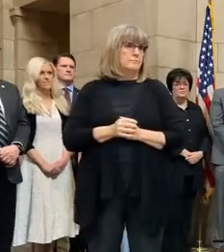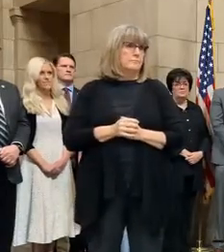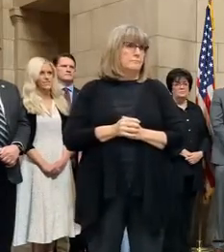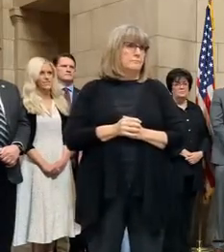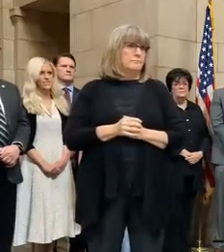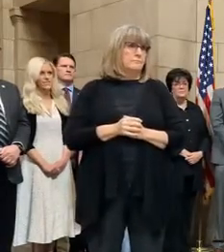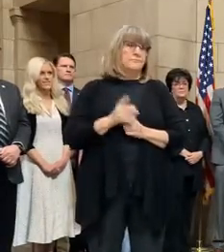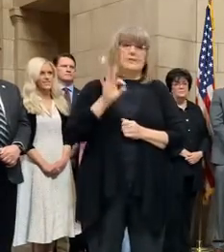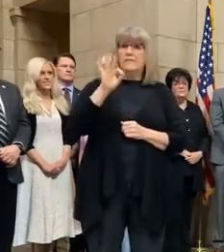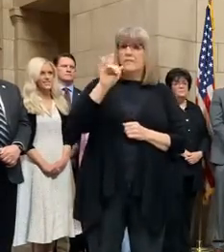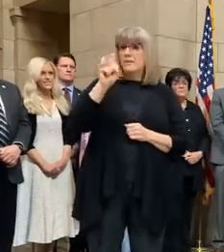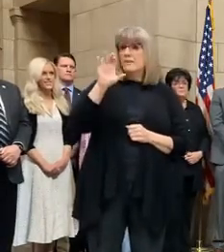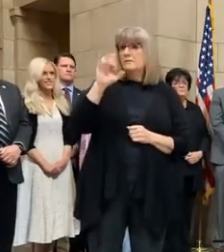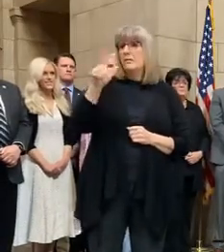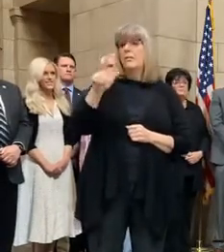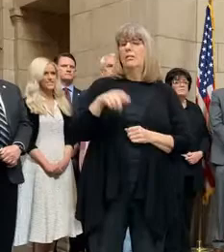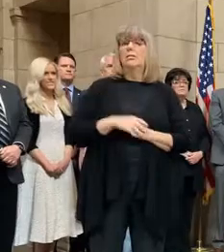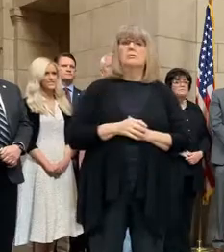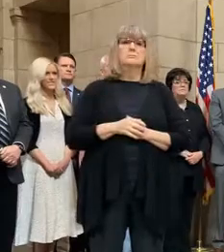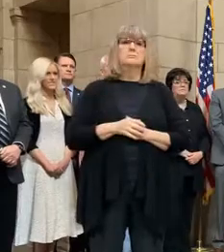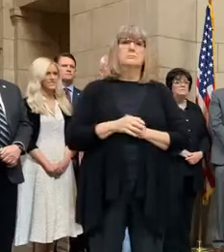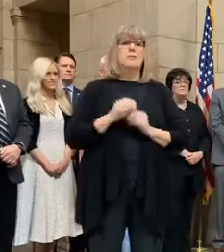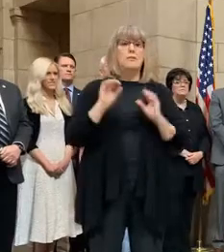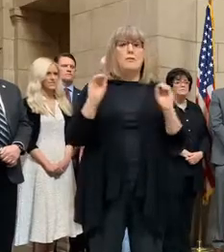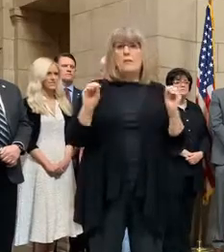Let's say the fiscal office, Department of, and in the